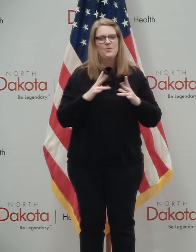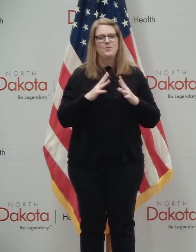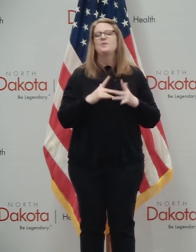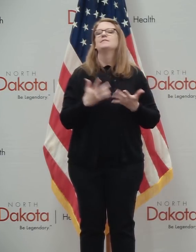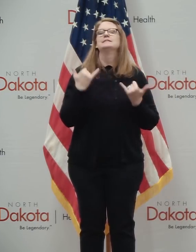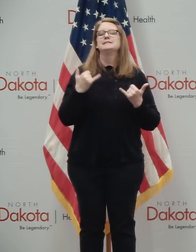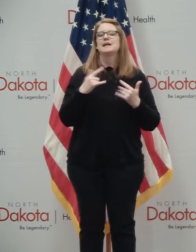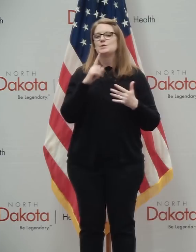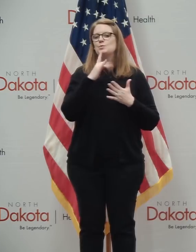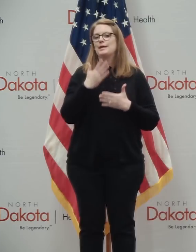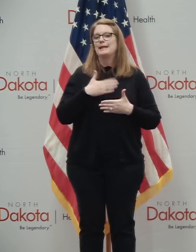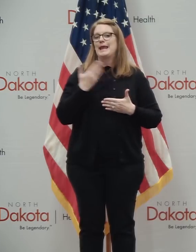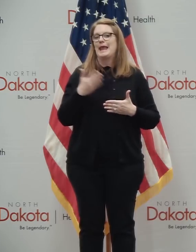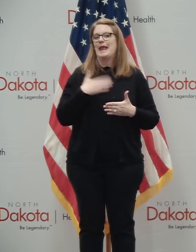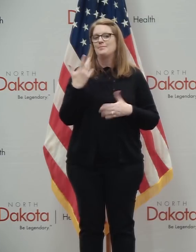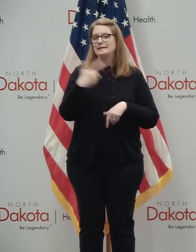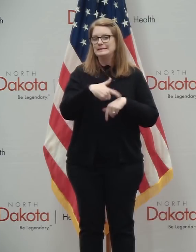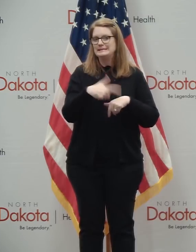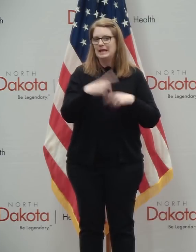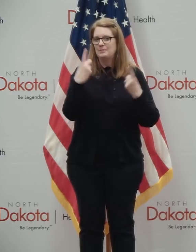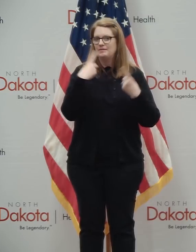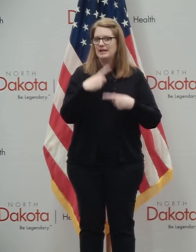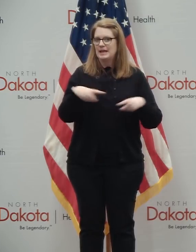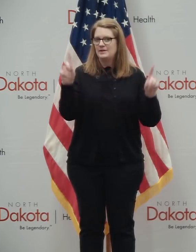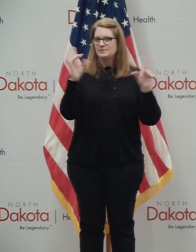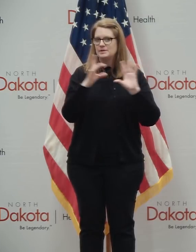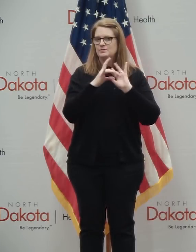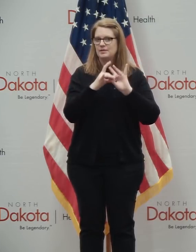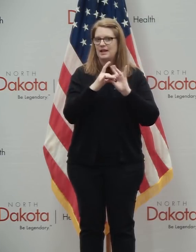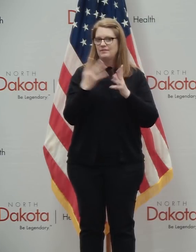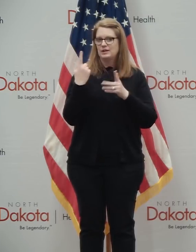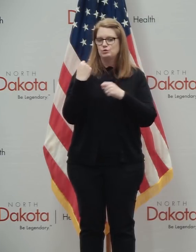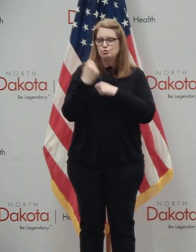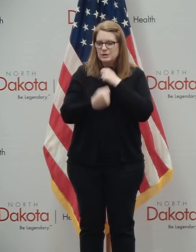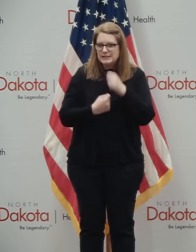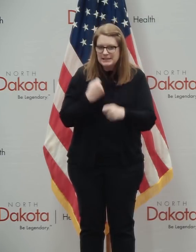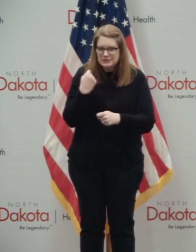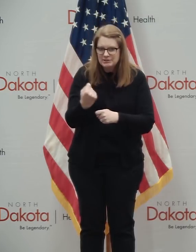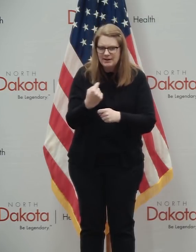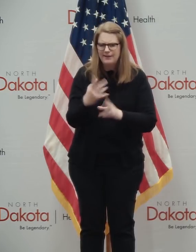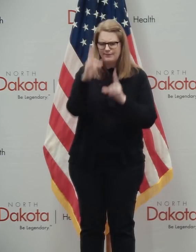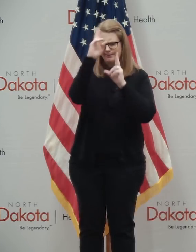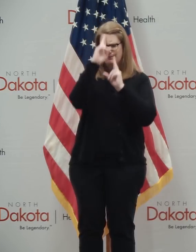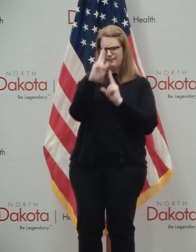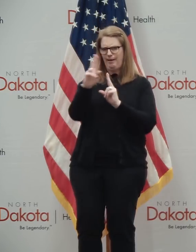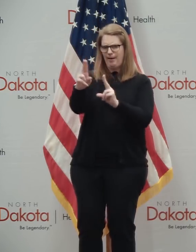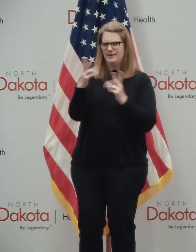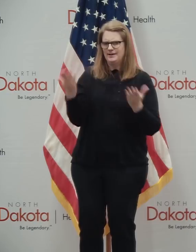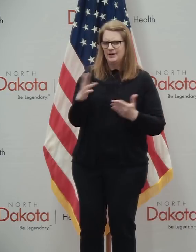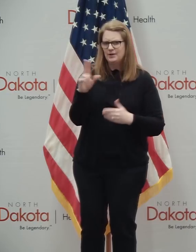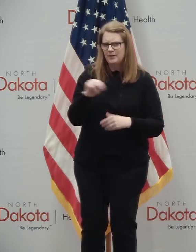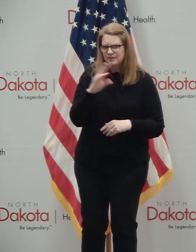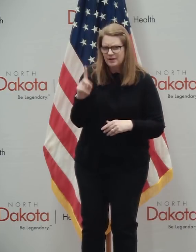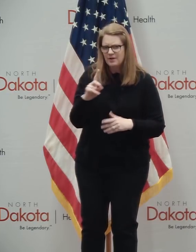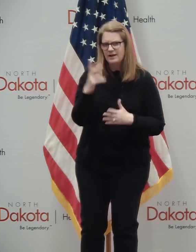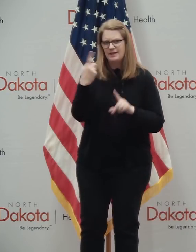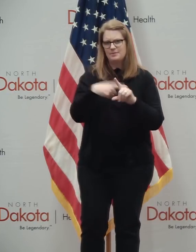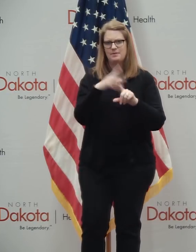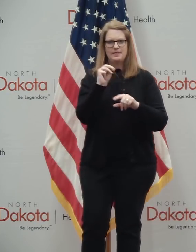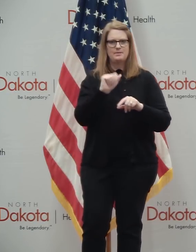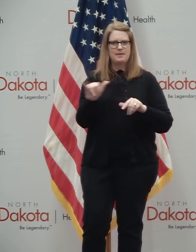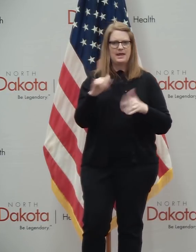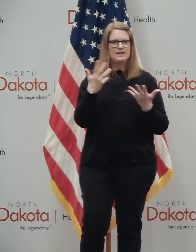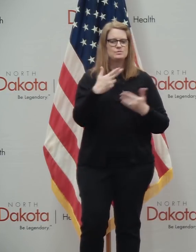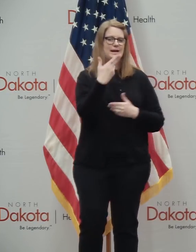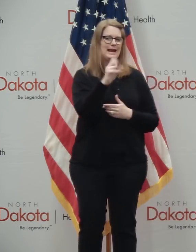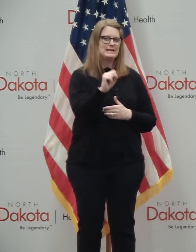to be with you today because we have some announcements about the tradition that we have long held in North Dakota for the month of May, and that's our high school graduations